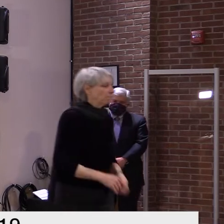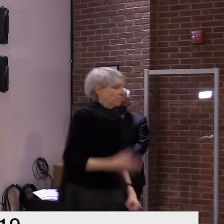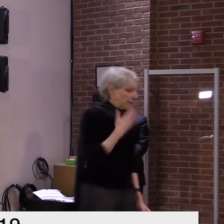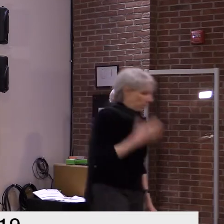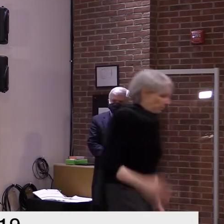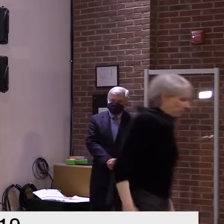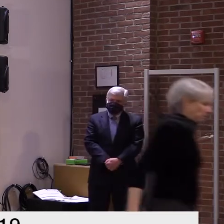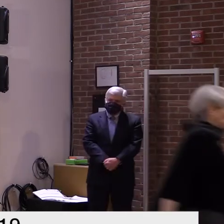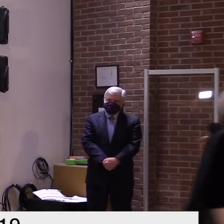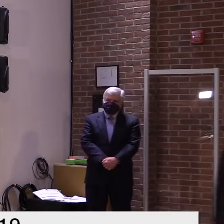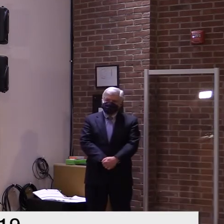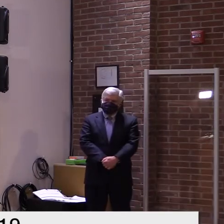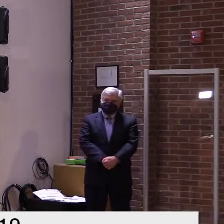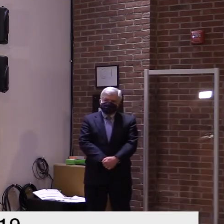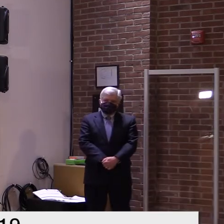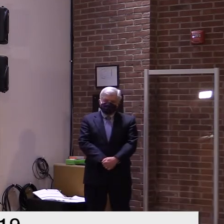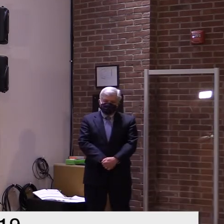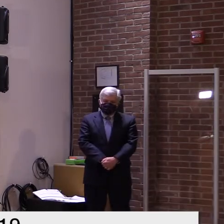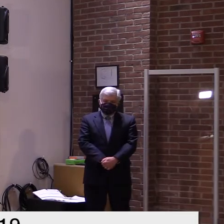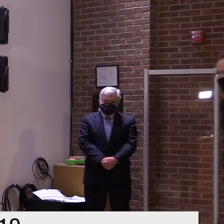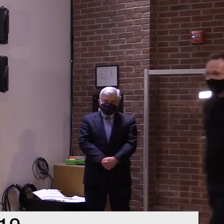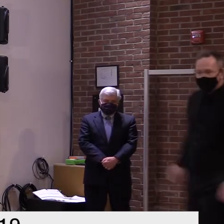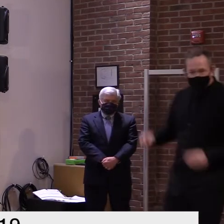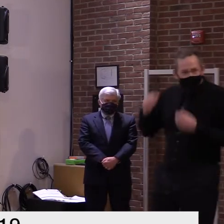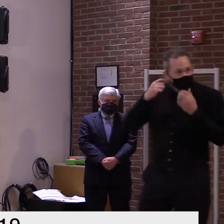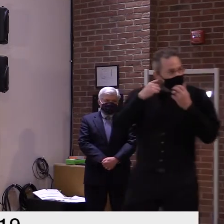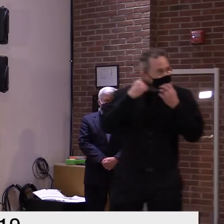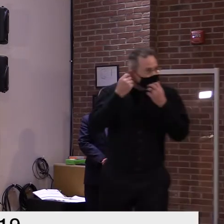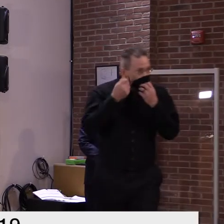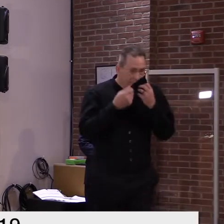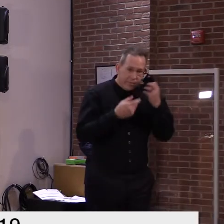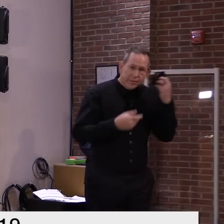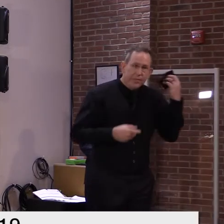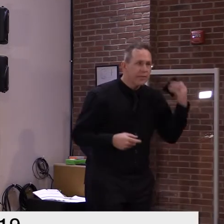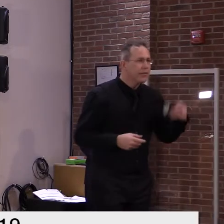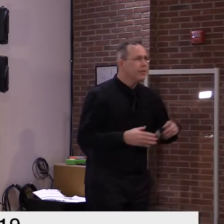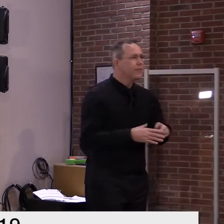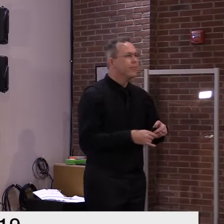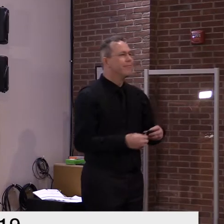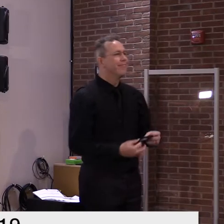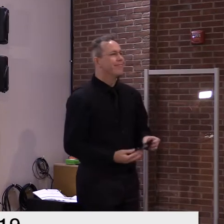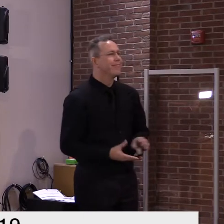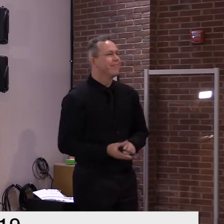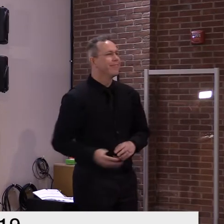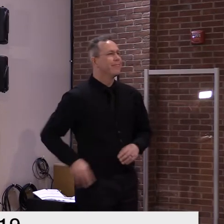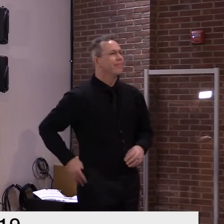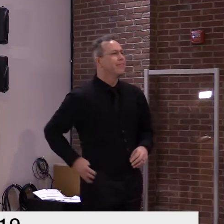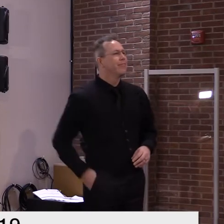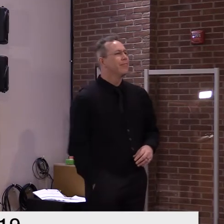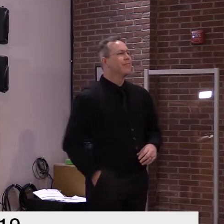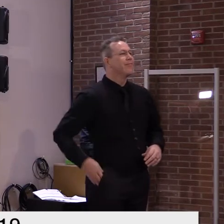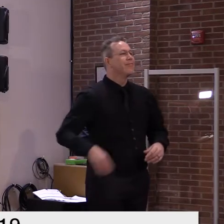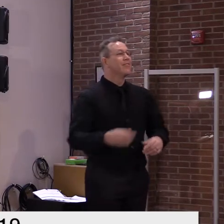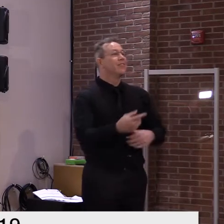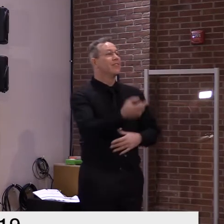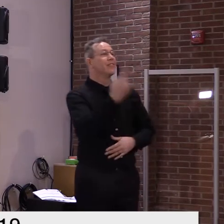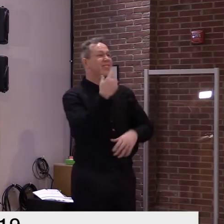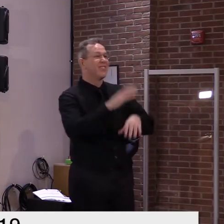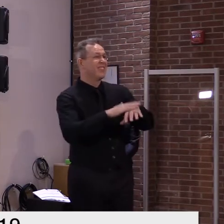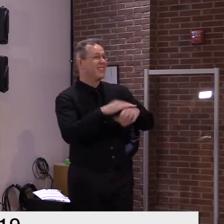Thank you, Dr. Levine. We'll now open it up to questions. All right, it is 11:41, and we do